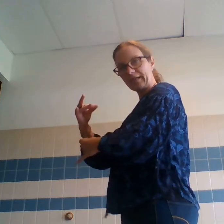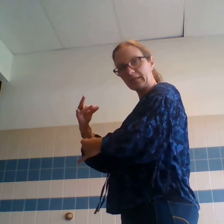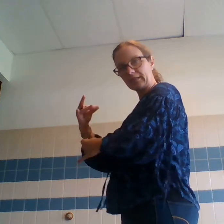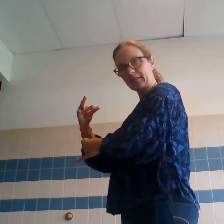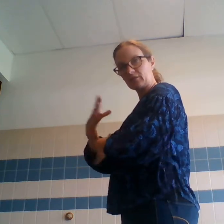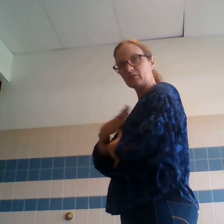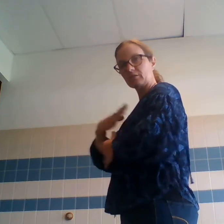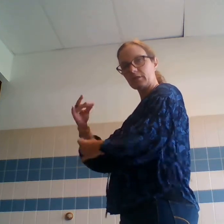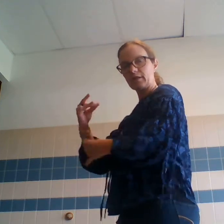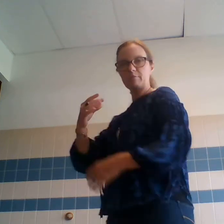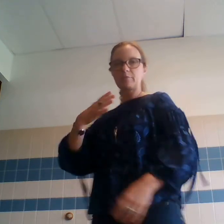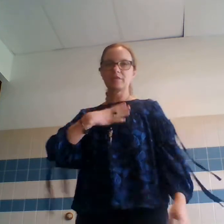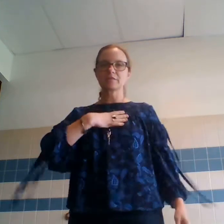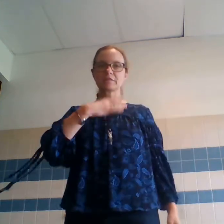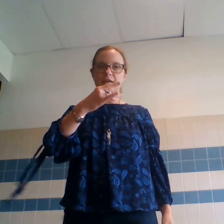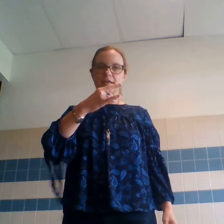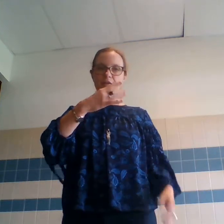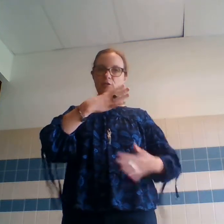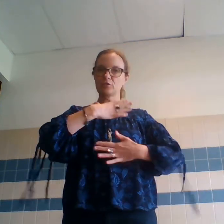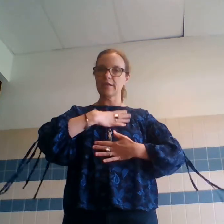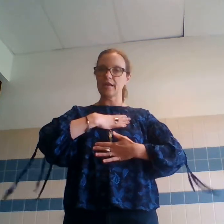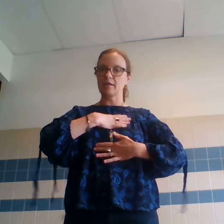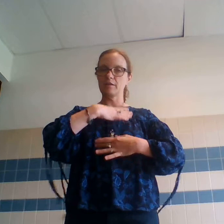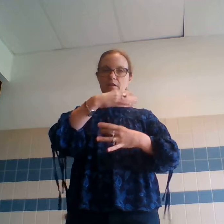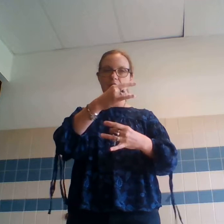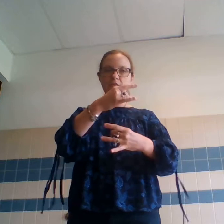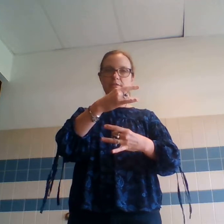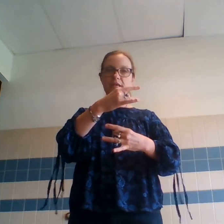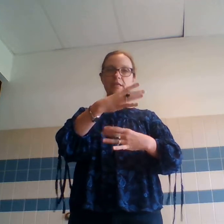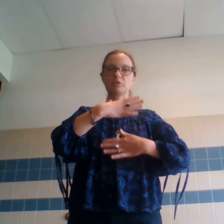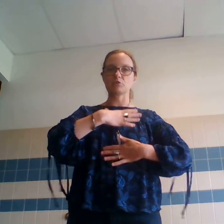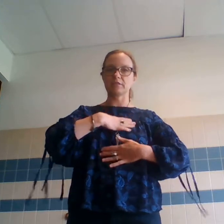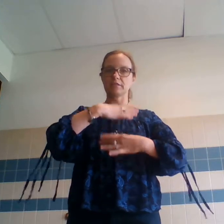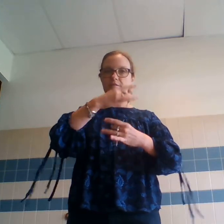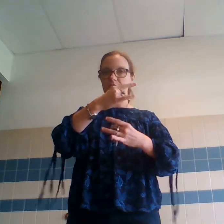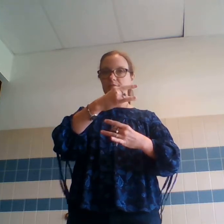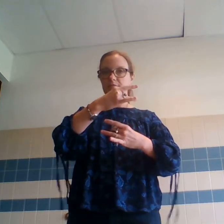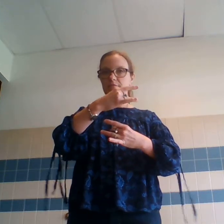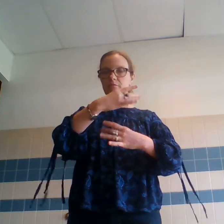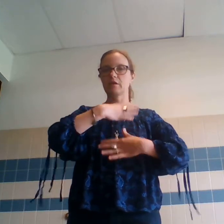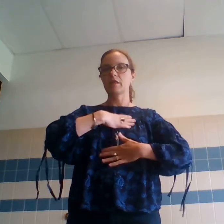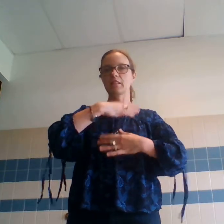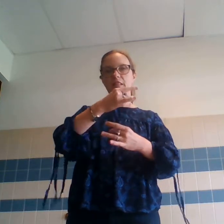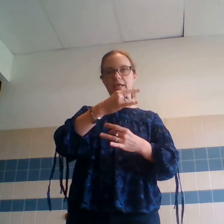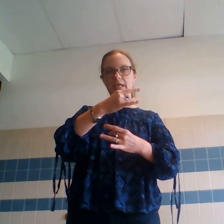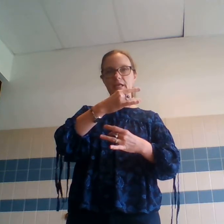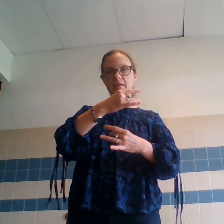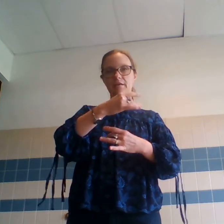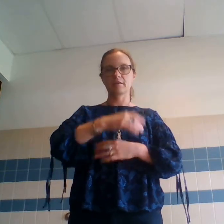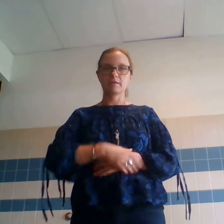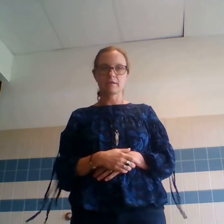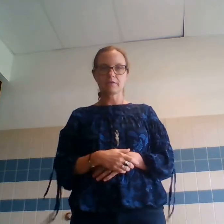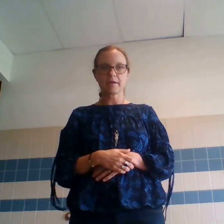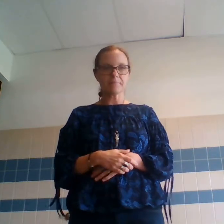like signs. Okay, remember this is like, and you're just going to add another hand to make it interesting. Like. All right.